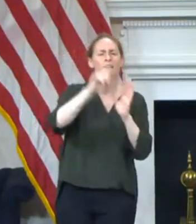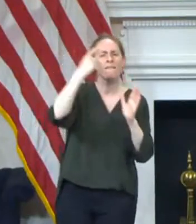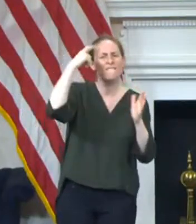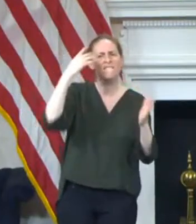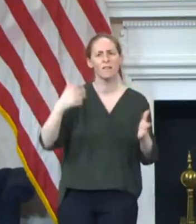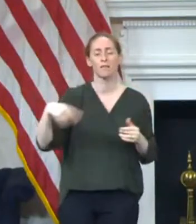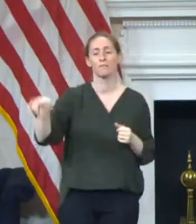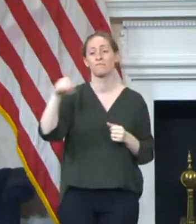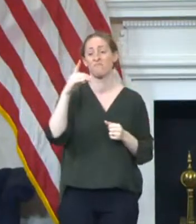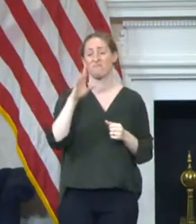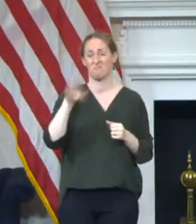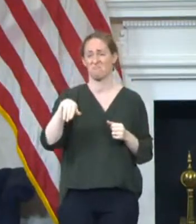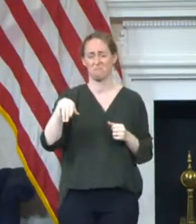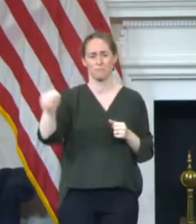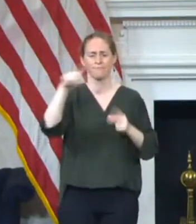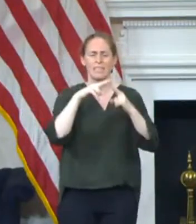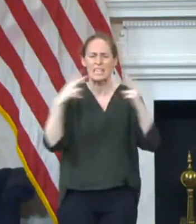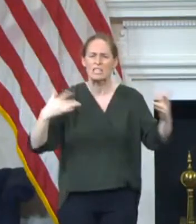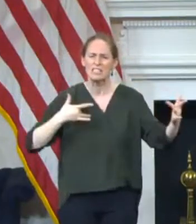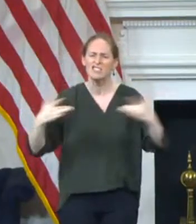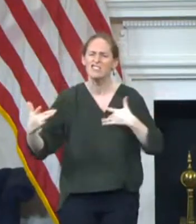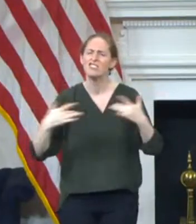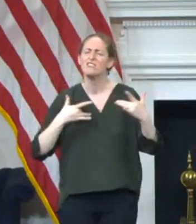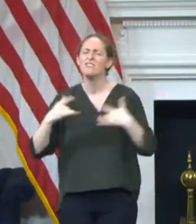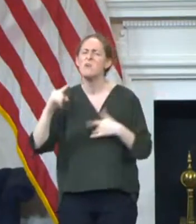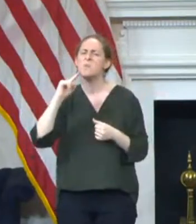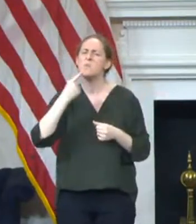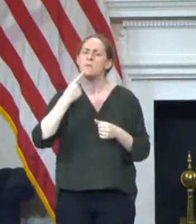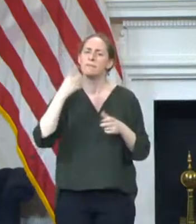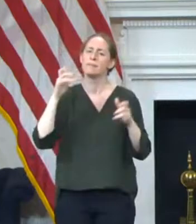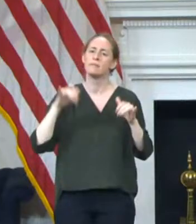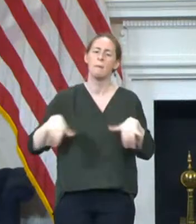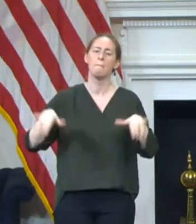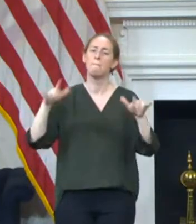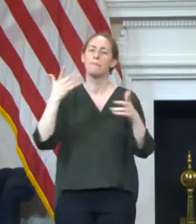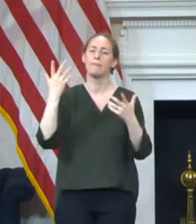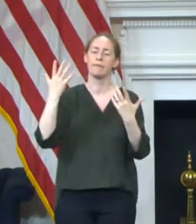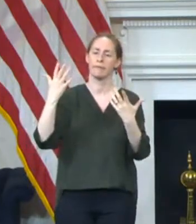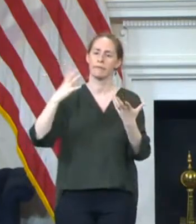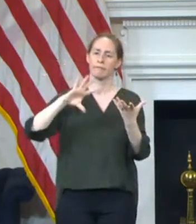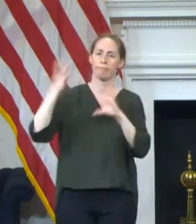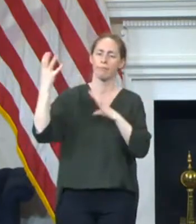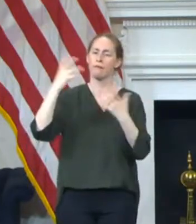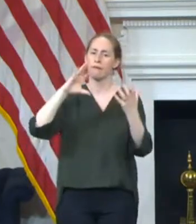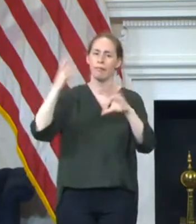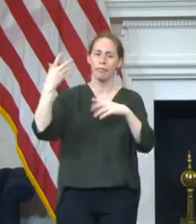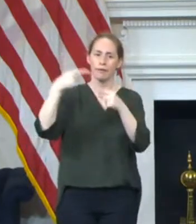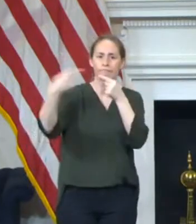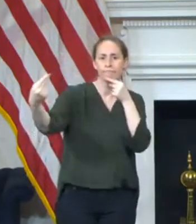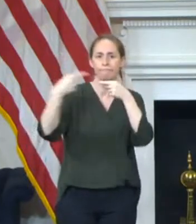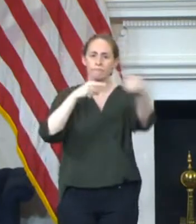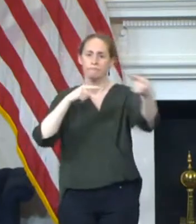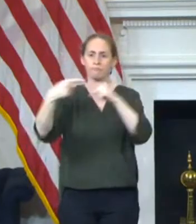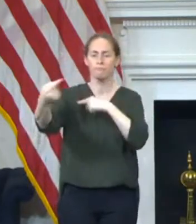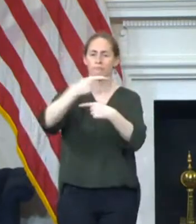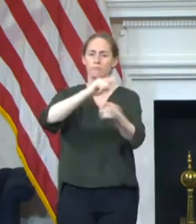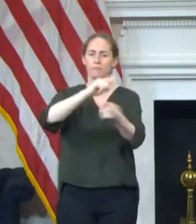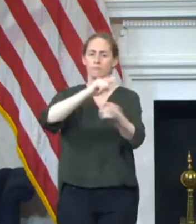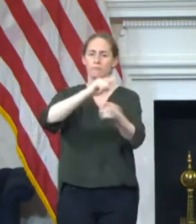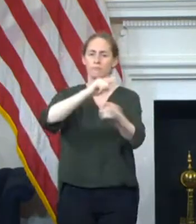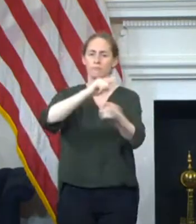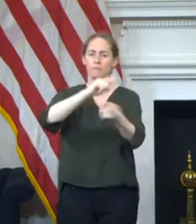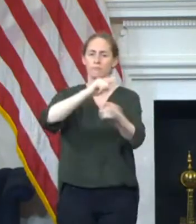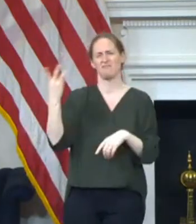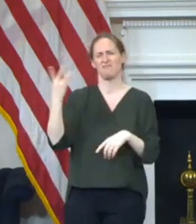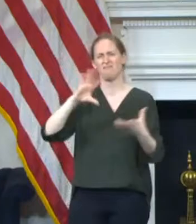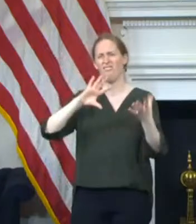concerned with the continued gridlock, divisiveness, and dysfunction in Washington while people's lives are at